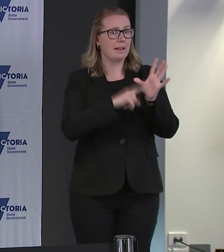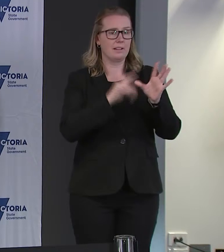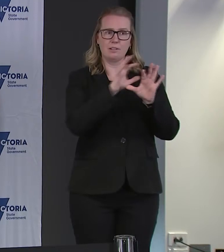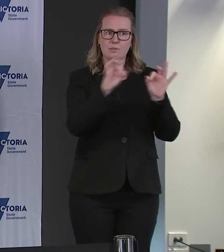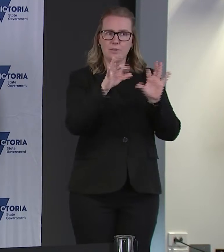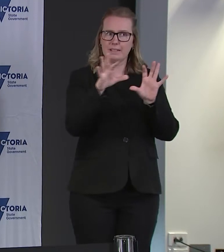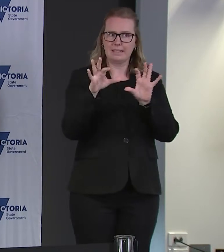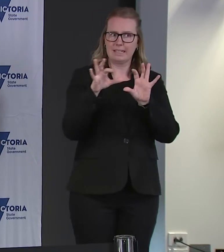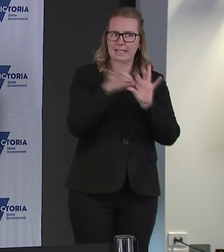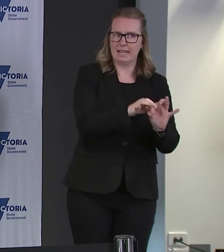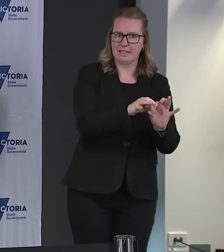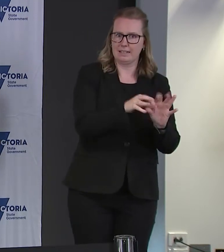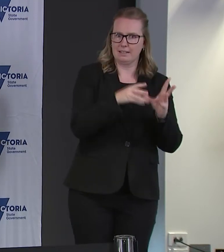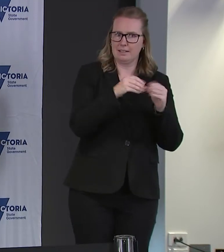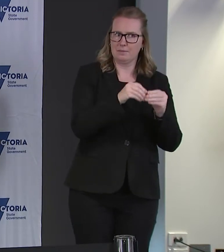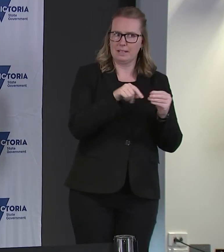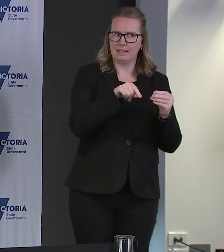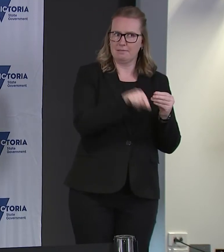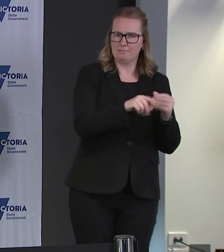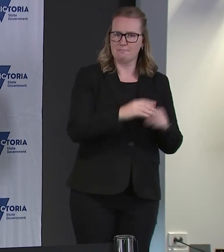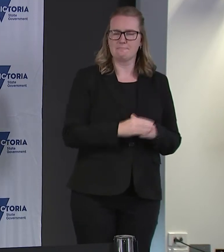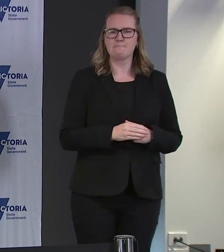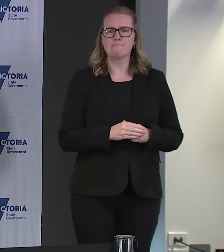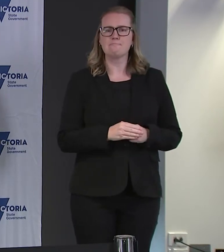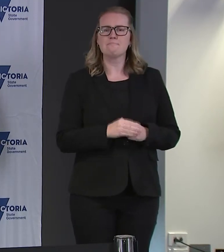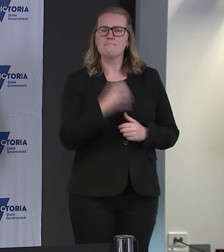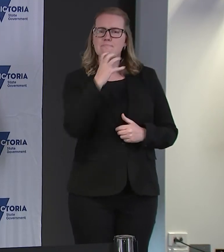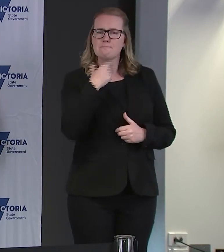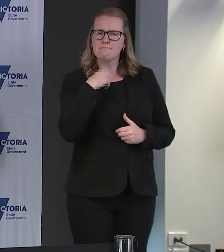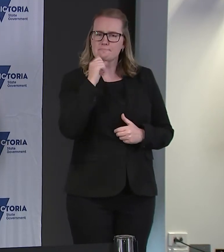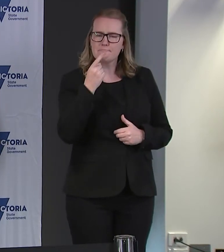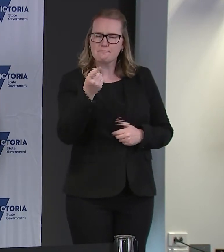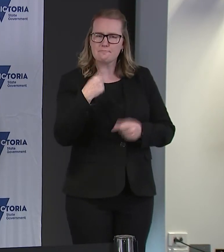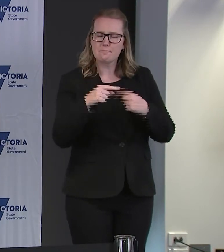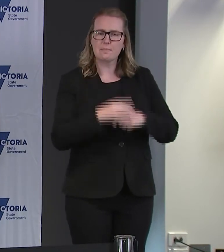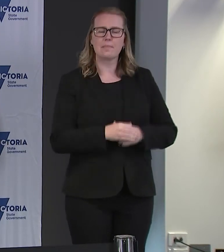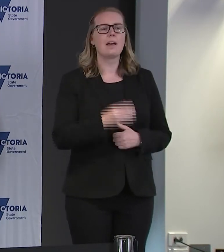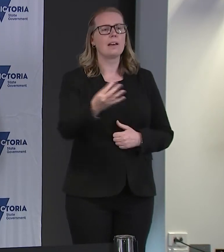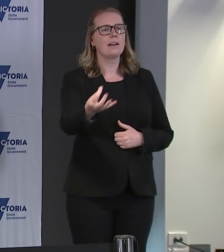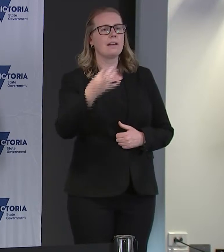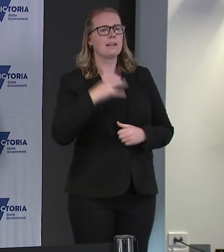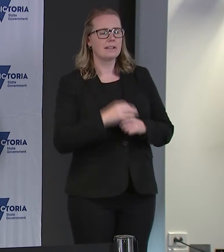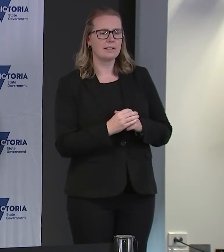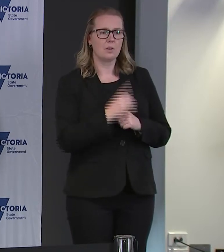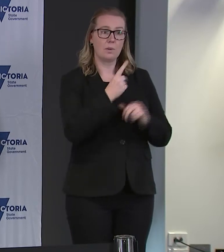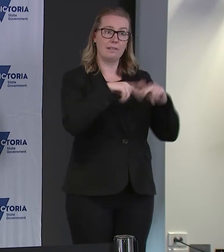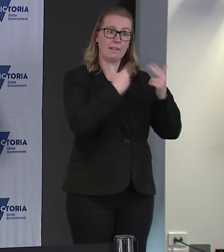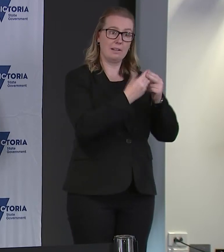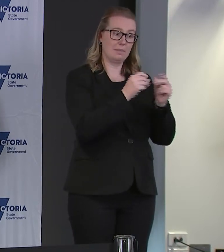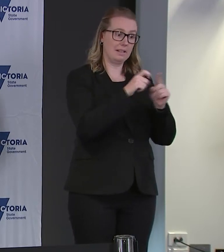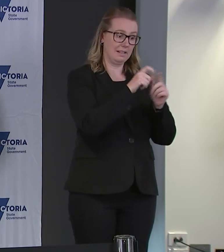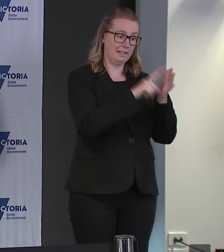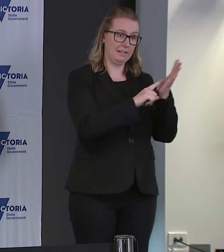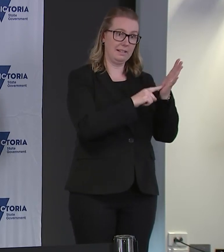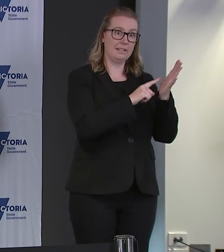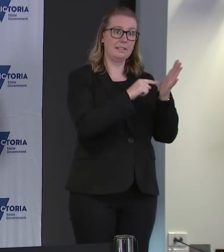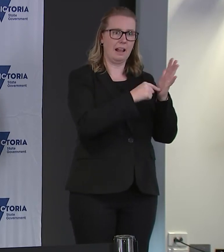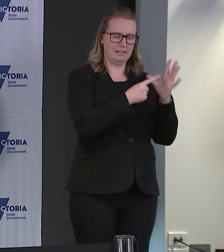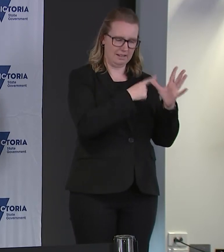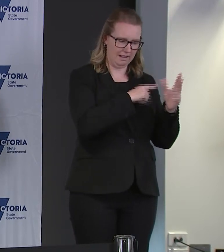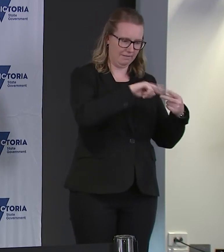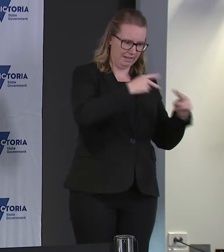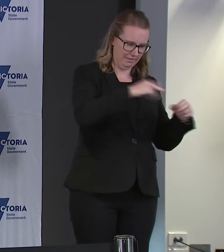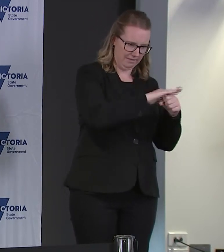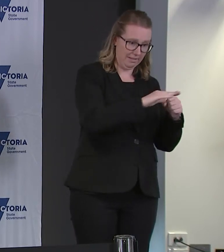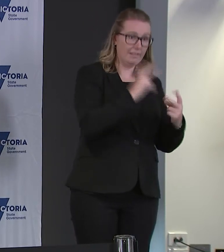to the possibility? I'm not sure I answered. Well, one of the families with the Delta variant in Melbourne had been to Jervis Bay, and there